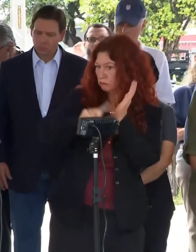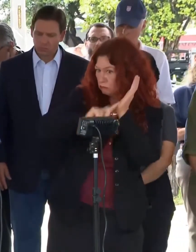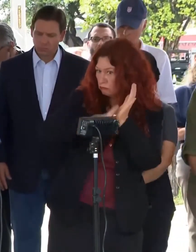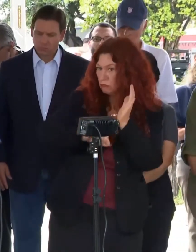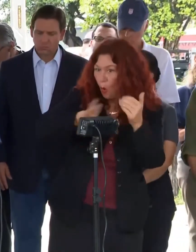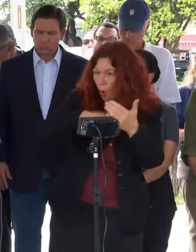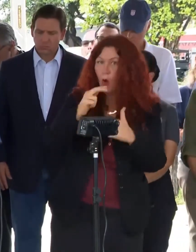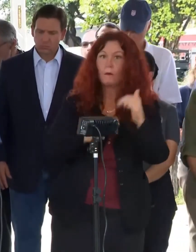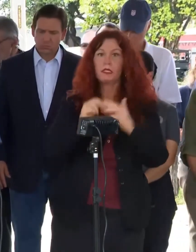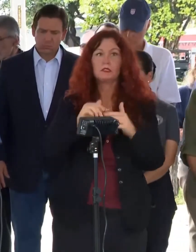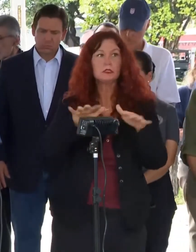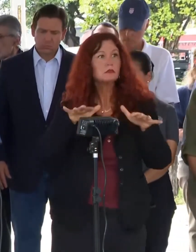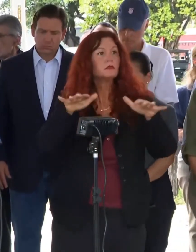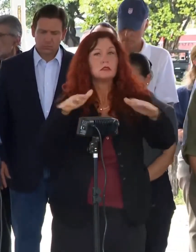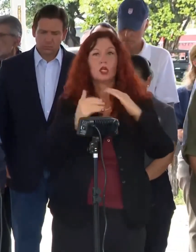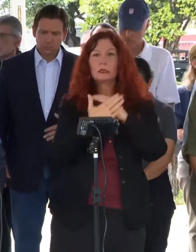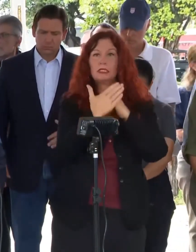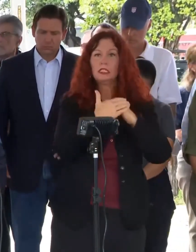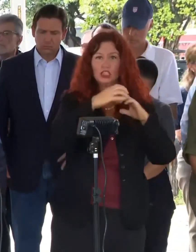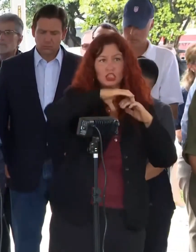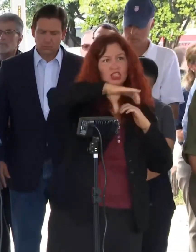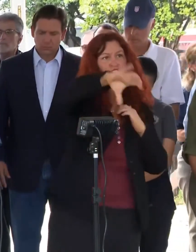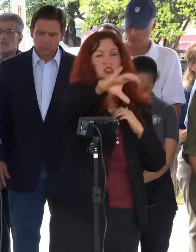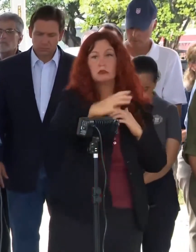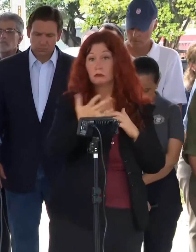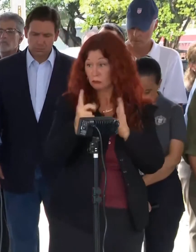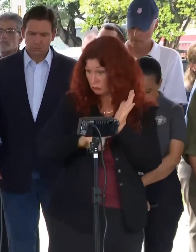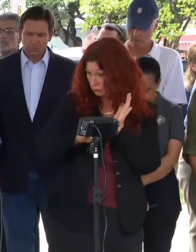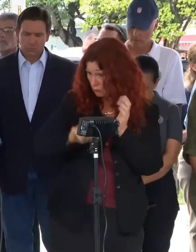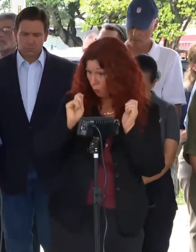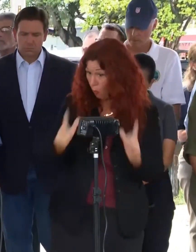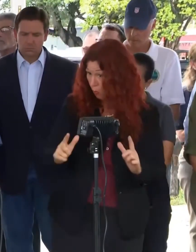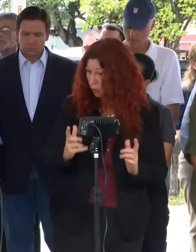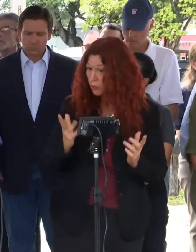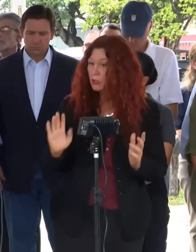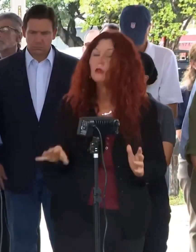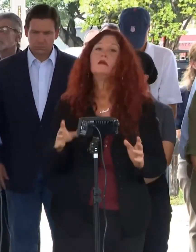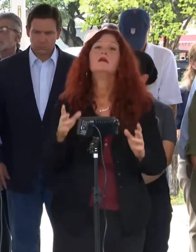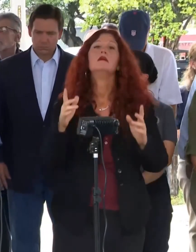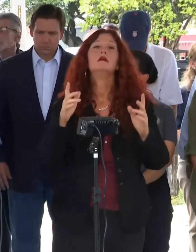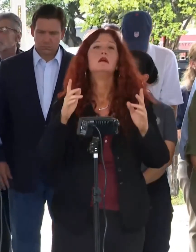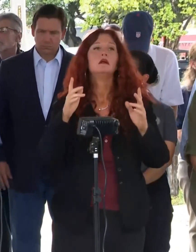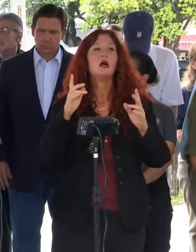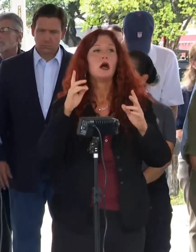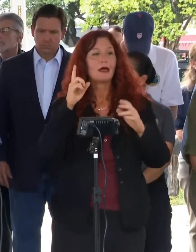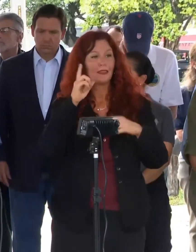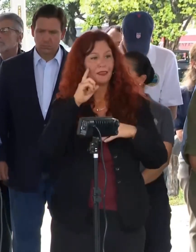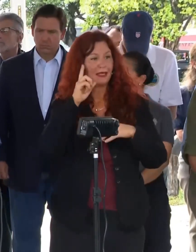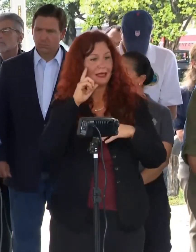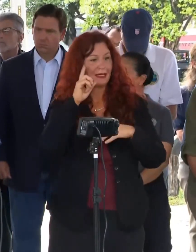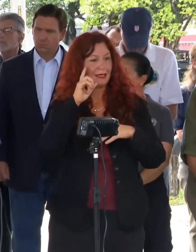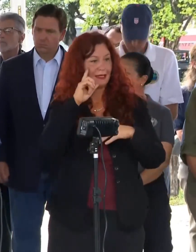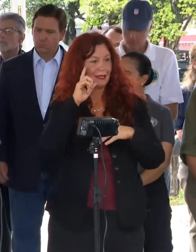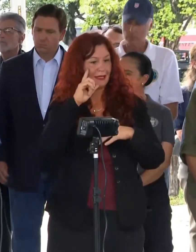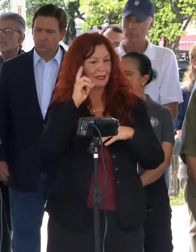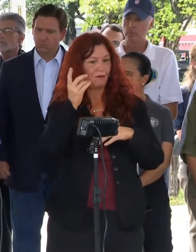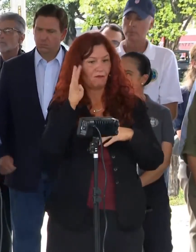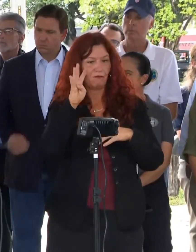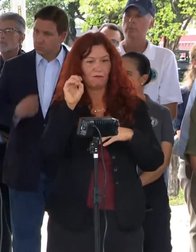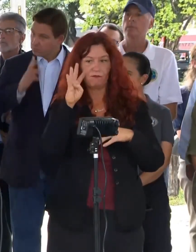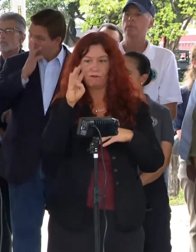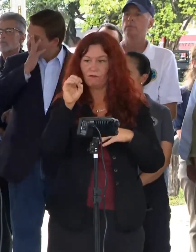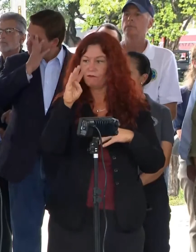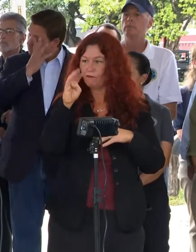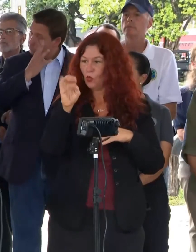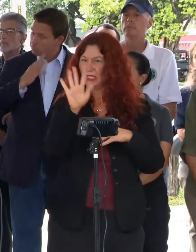We reported it out this morning. It was in the order of 40-something that were